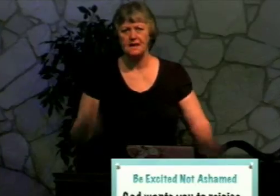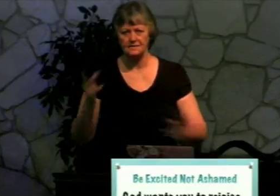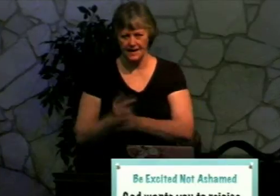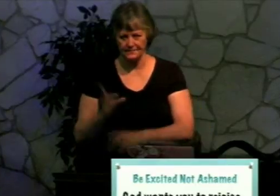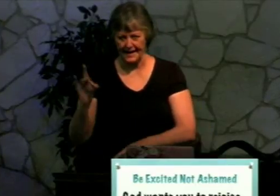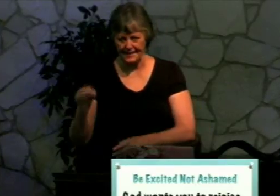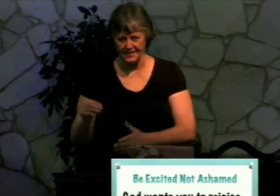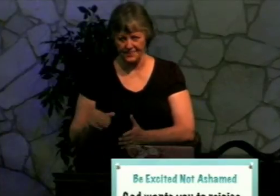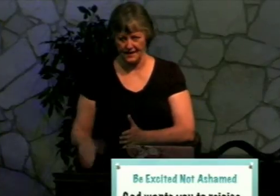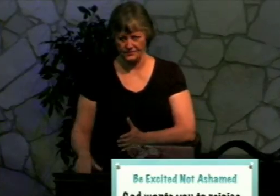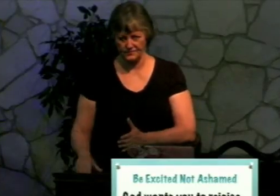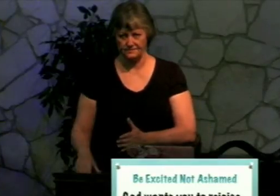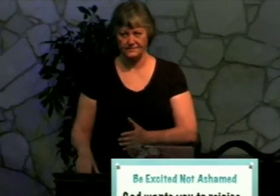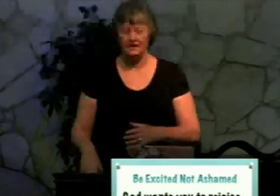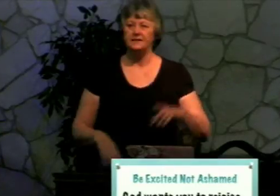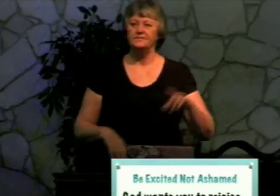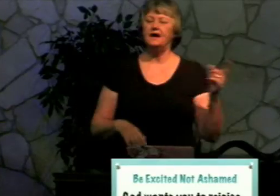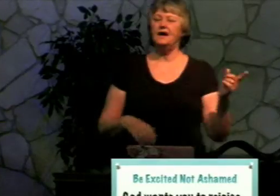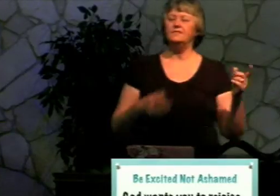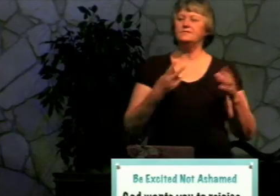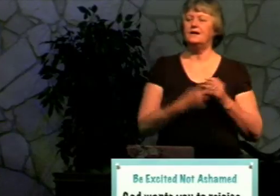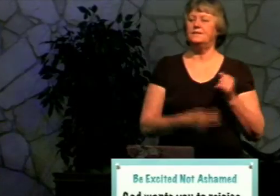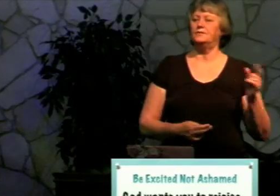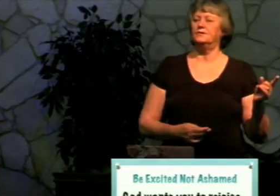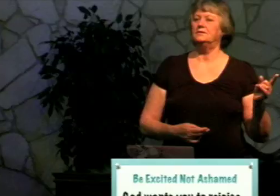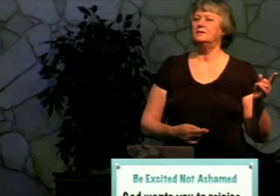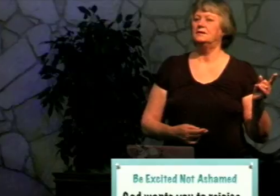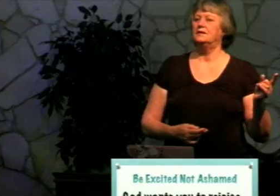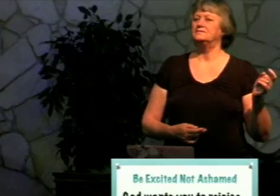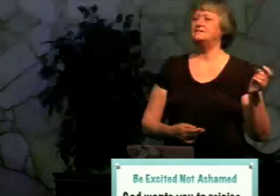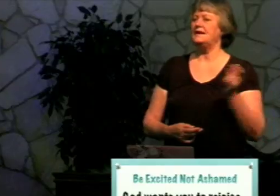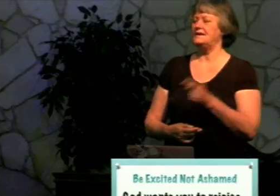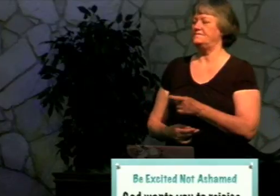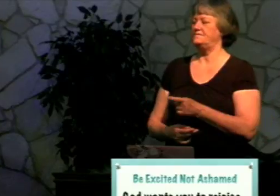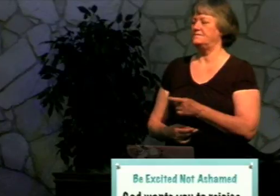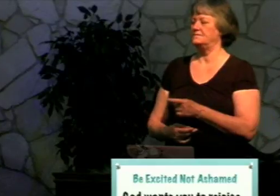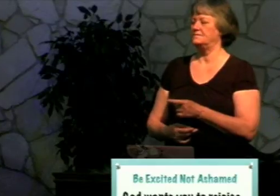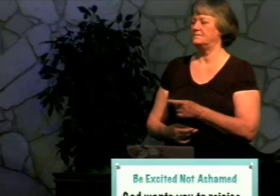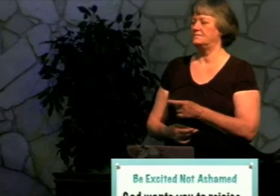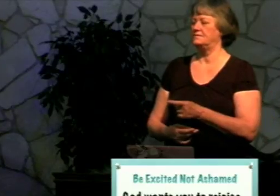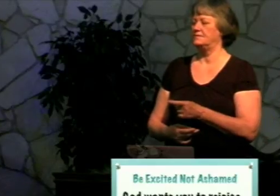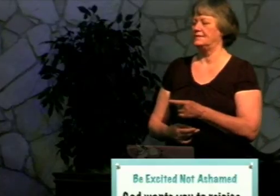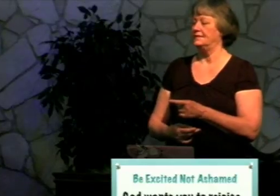$20,000, kept $80,000. The other couple gave